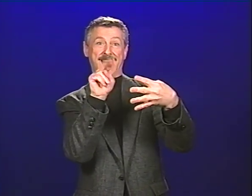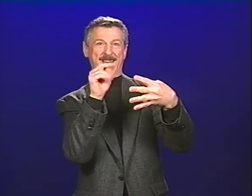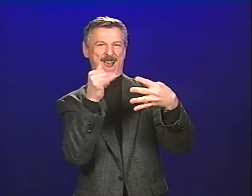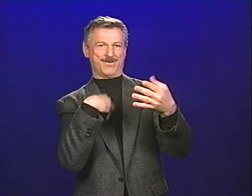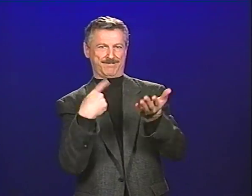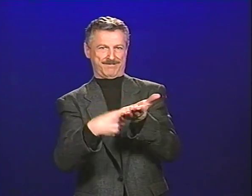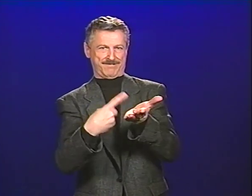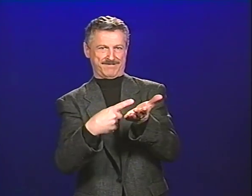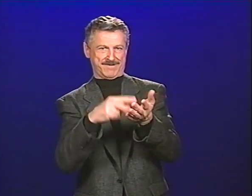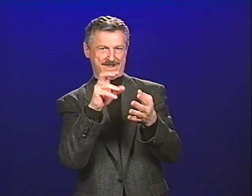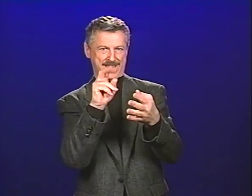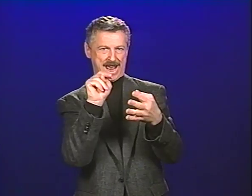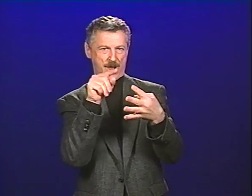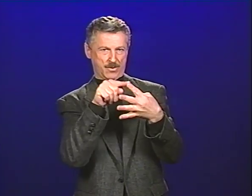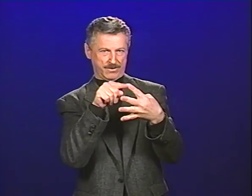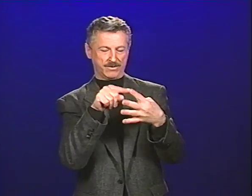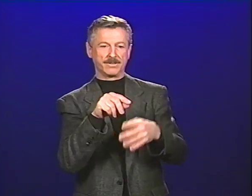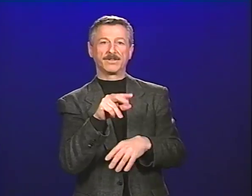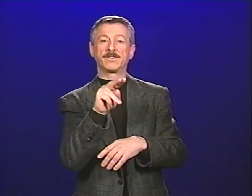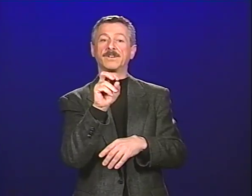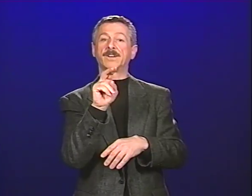The first type are nouns.